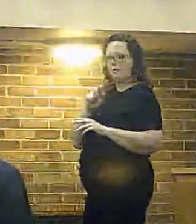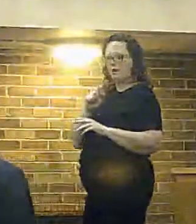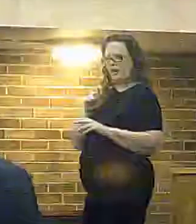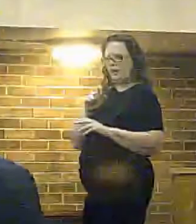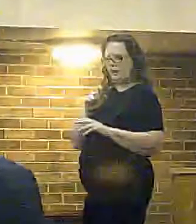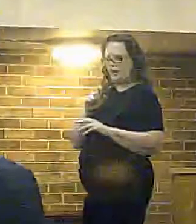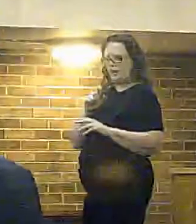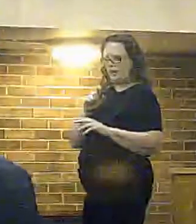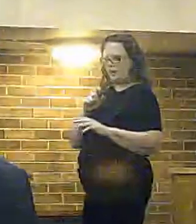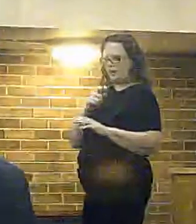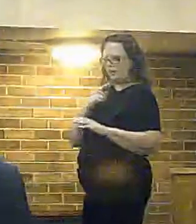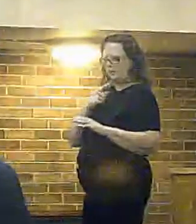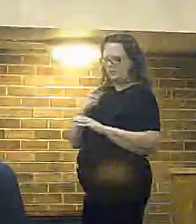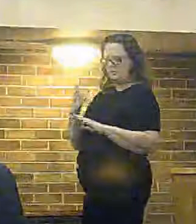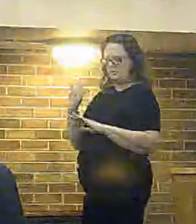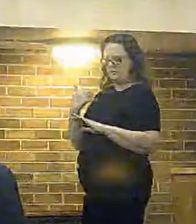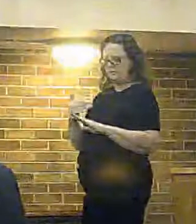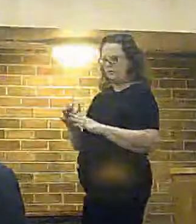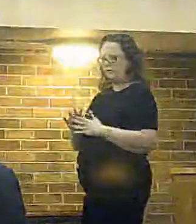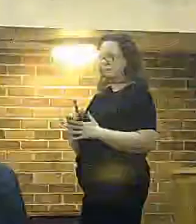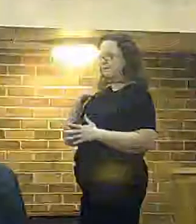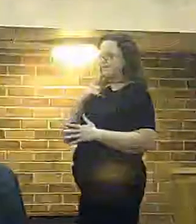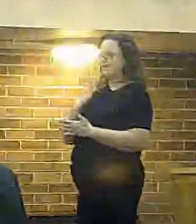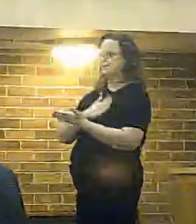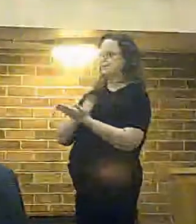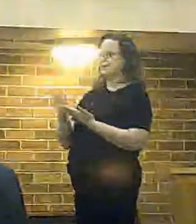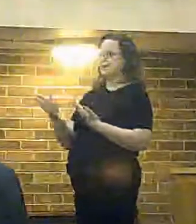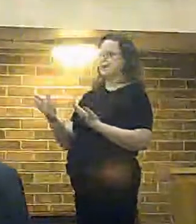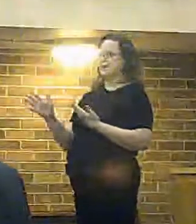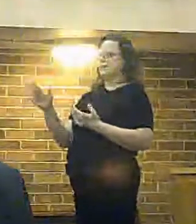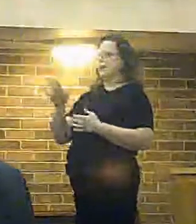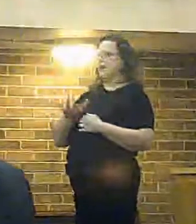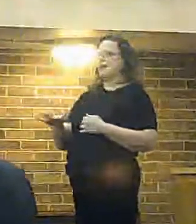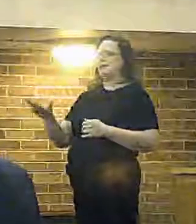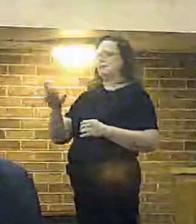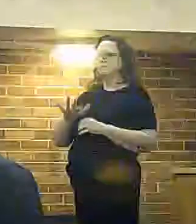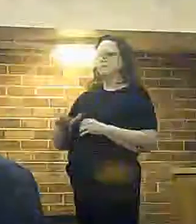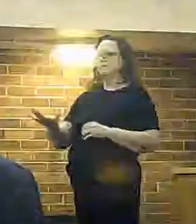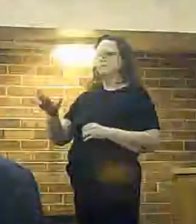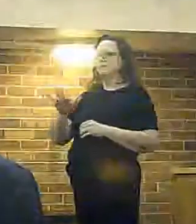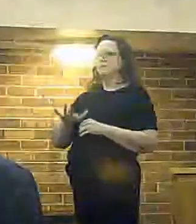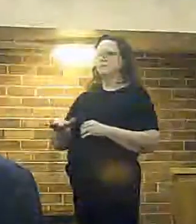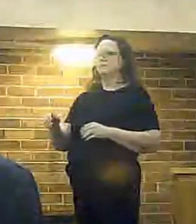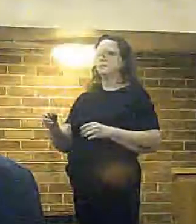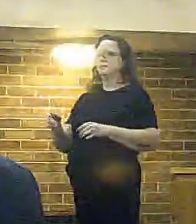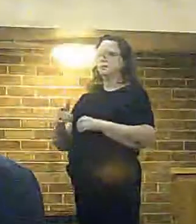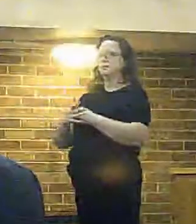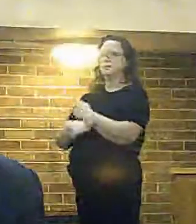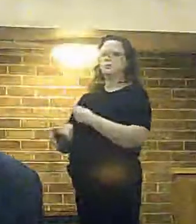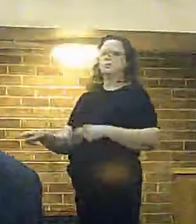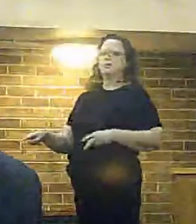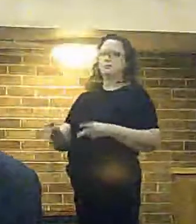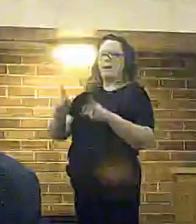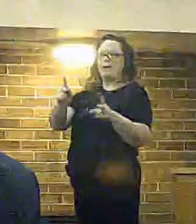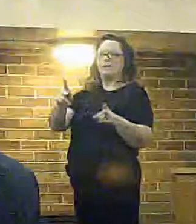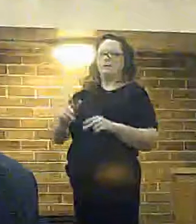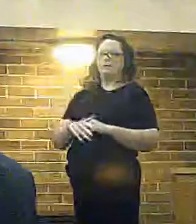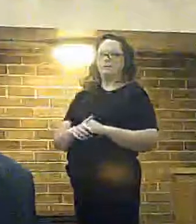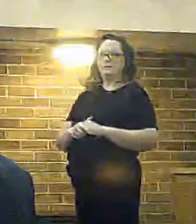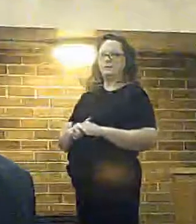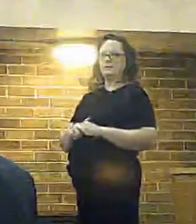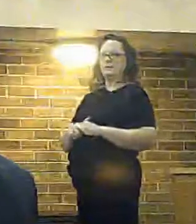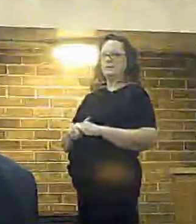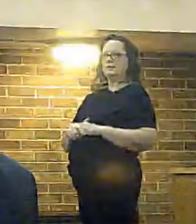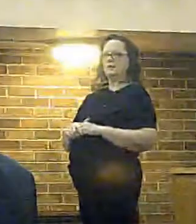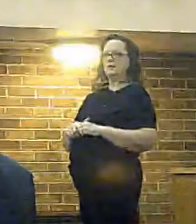As I've said previously, Whittle have made it clear that all the land in the vicinity of that area is in the green belt. And another from outside, a